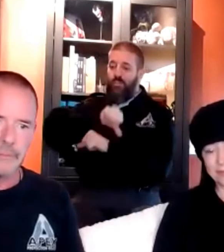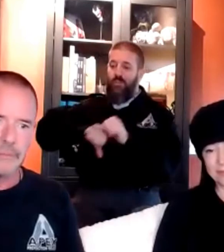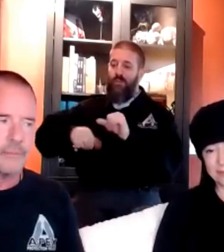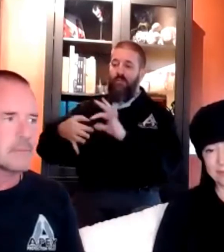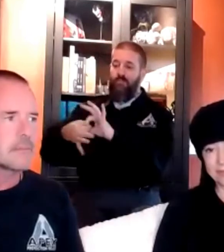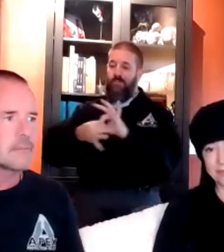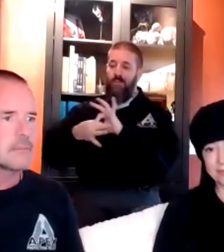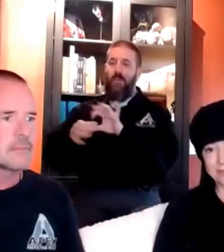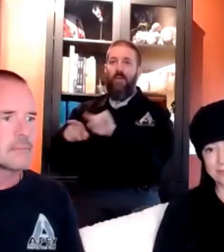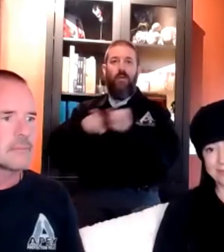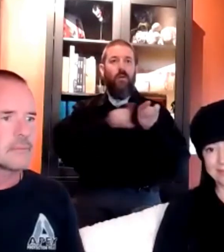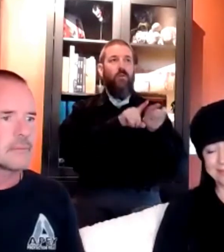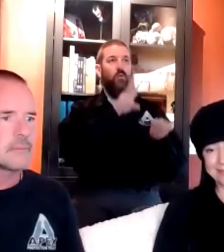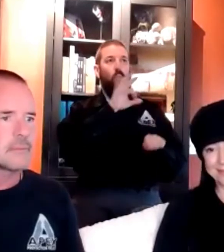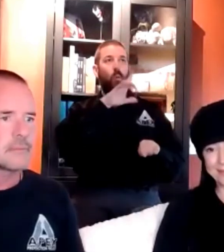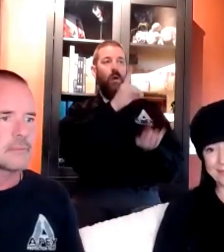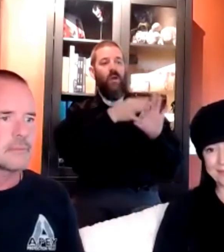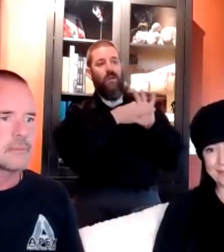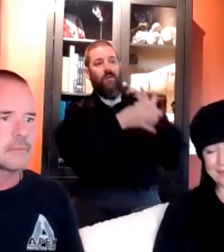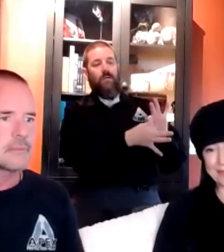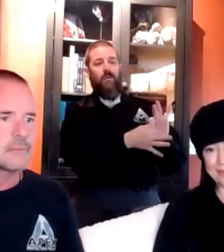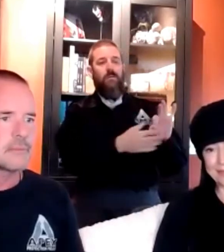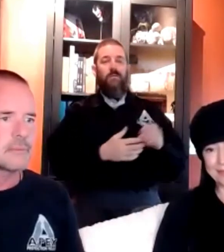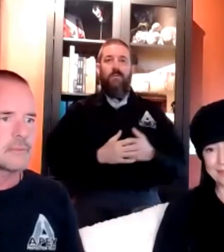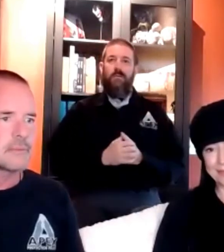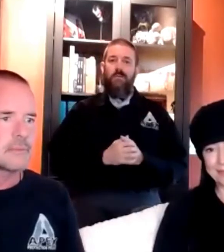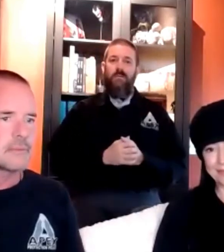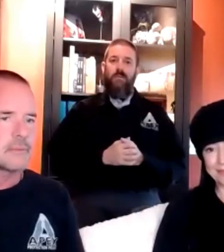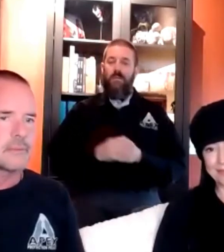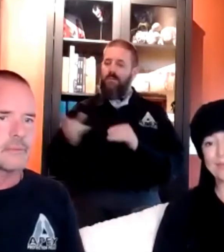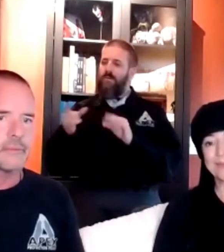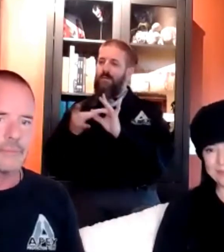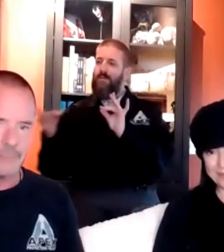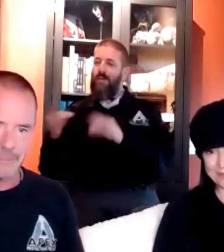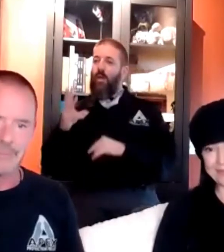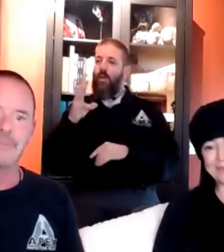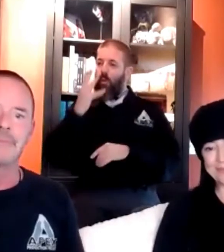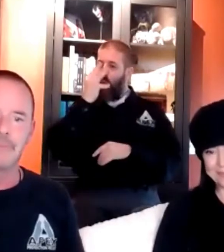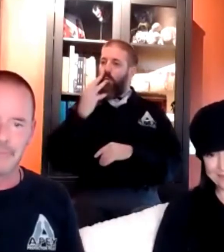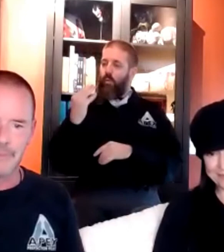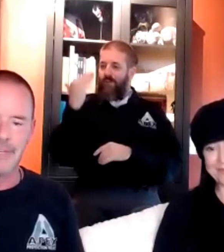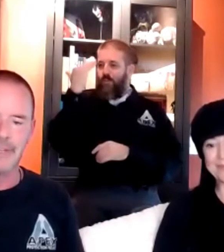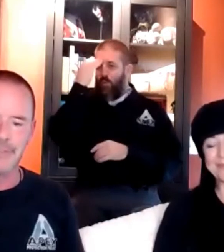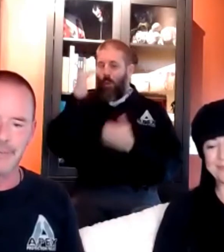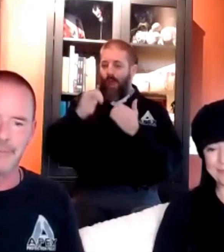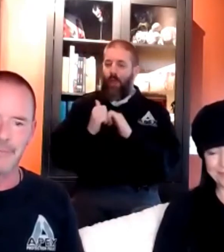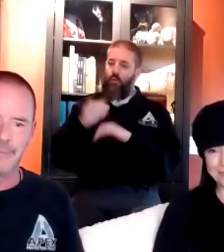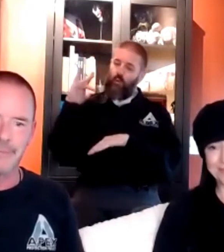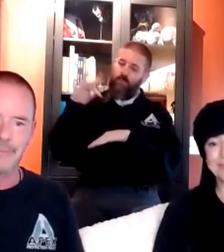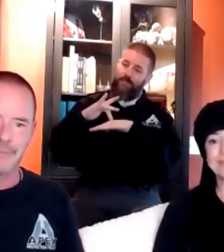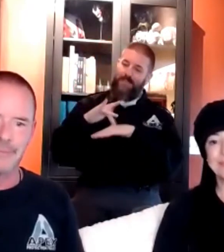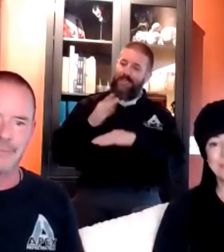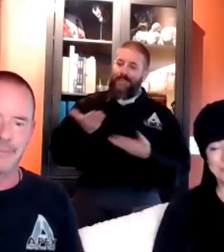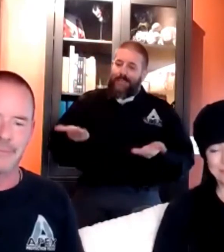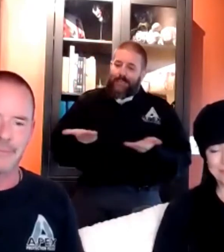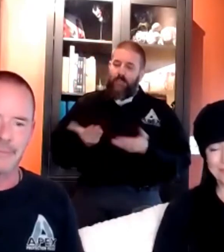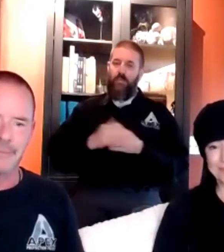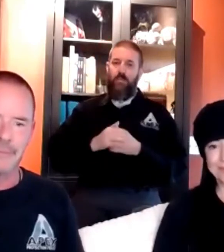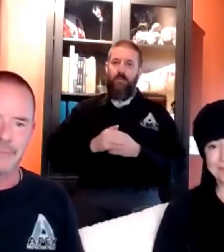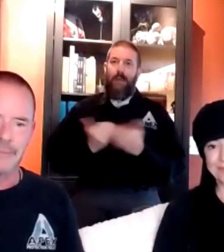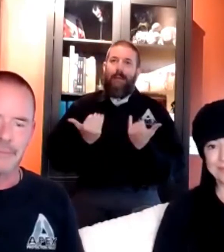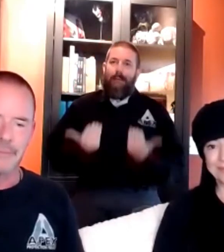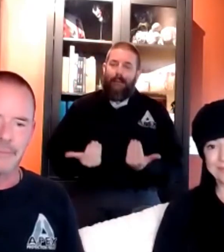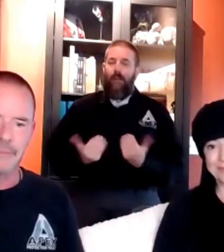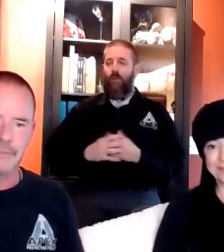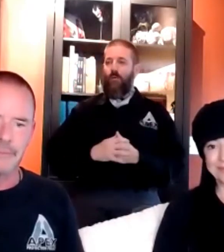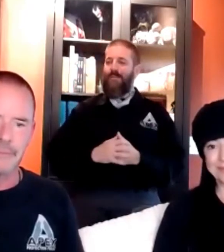Berry writes, wolves know how to be here now. Yay, Pat. I love that. And Ursula loved your response to